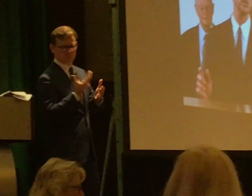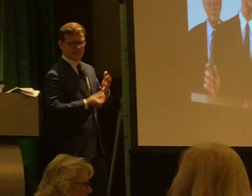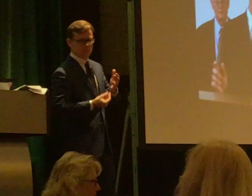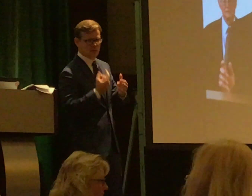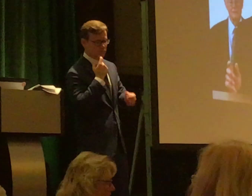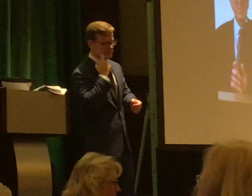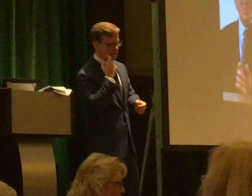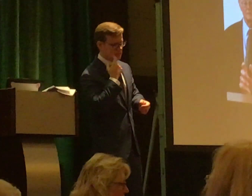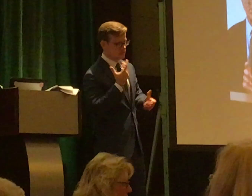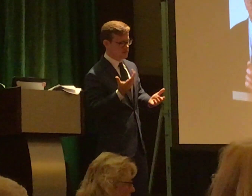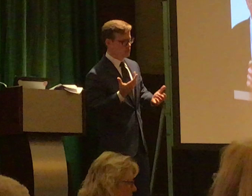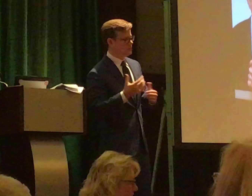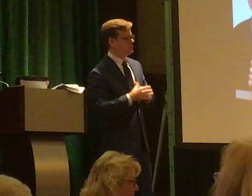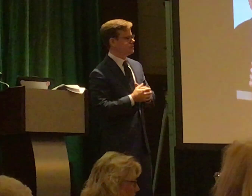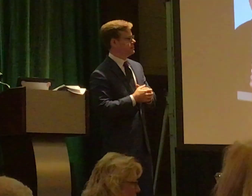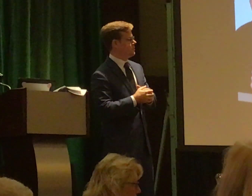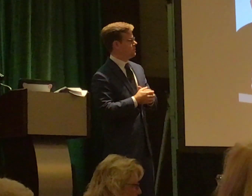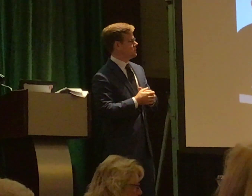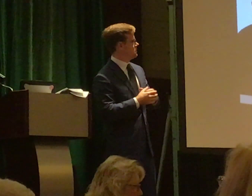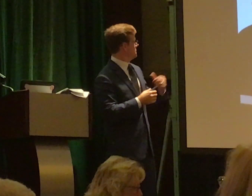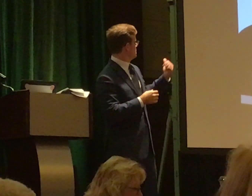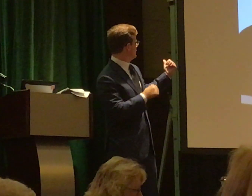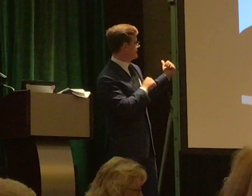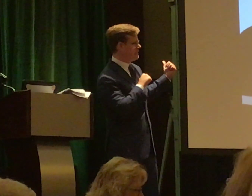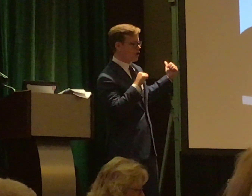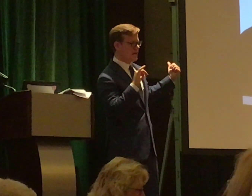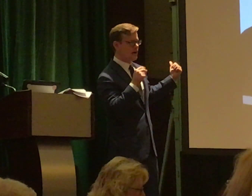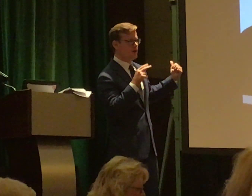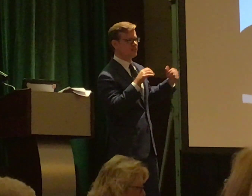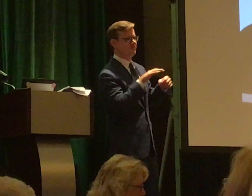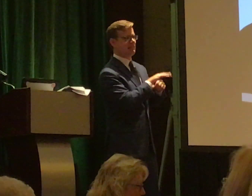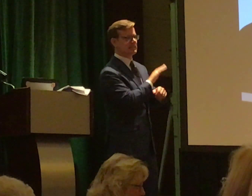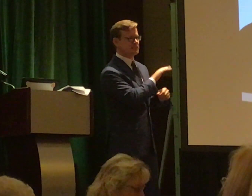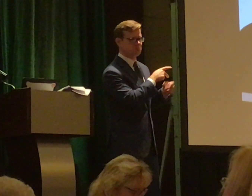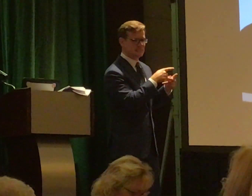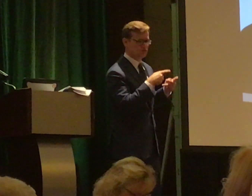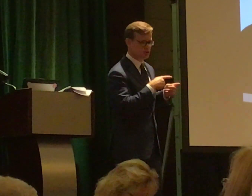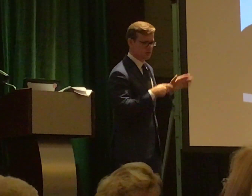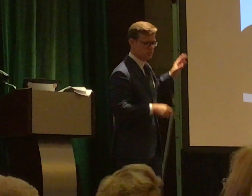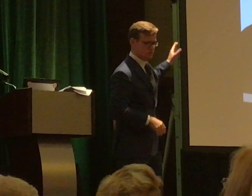ill and not well at the time, and he's recently passed away, as you know.